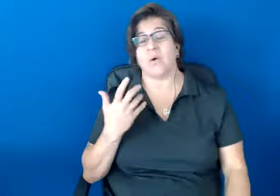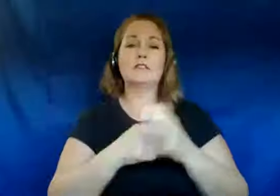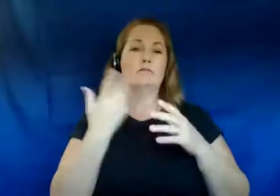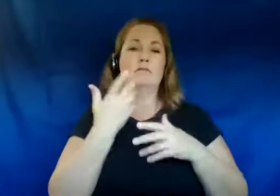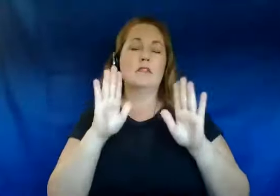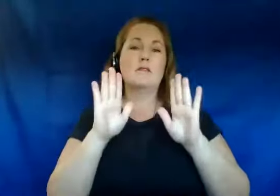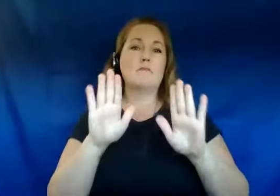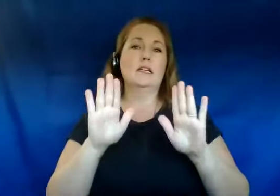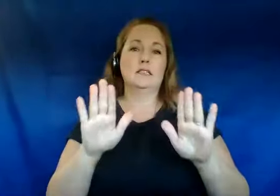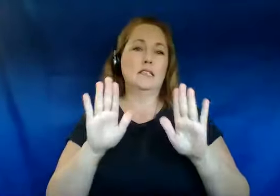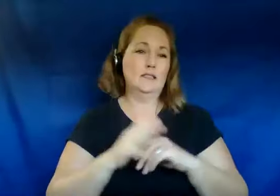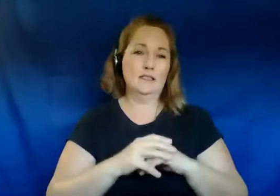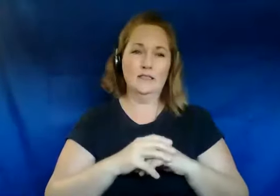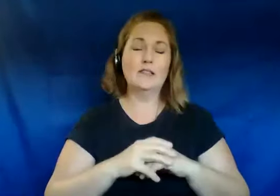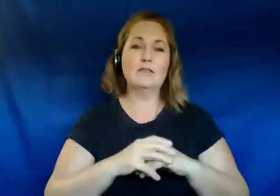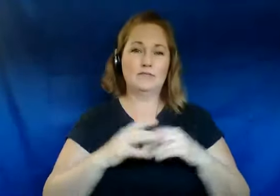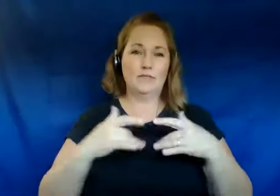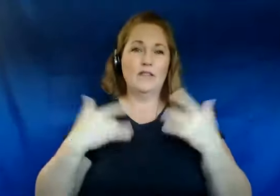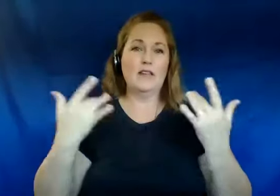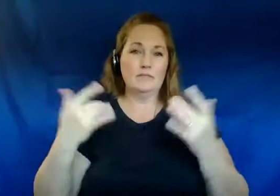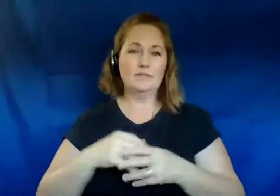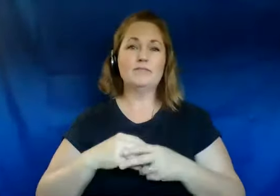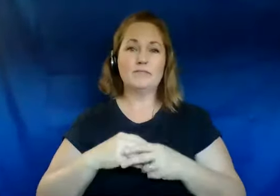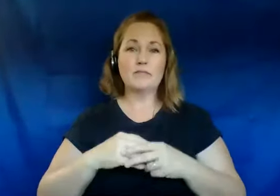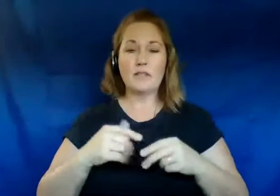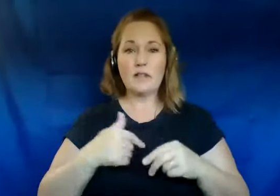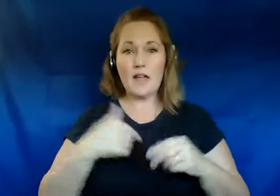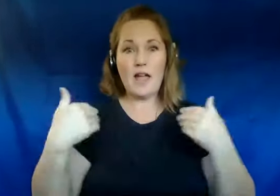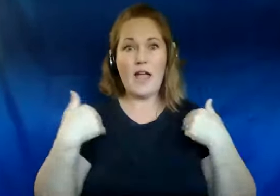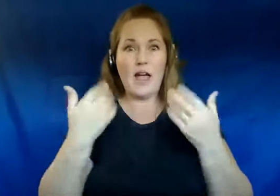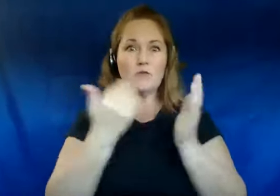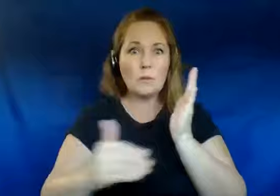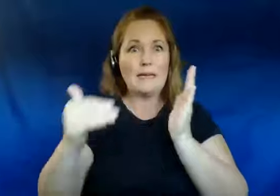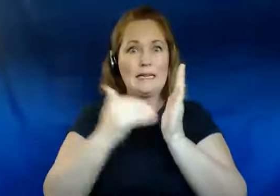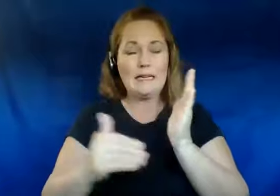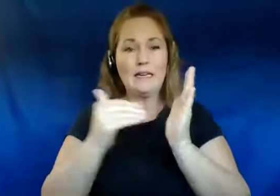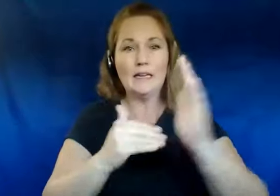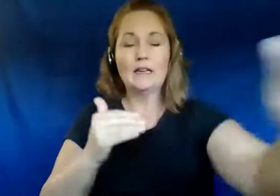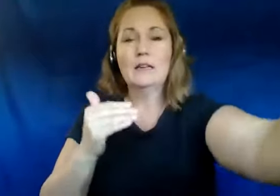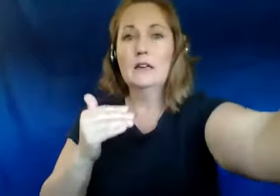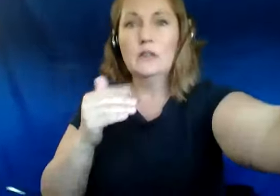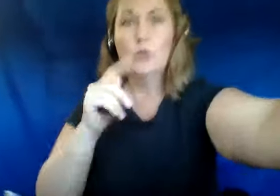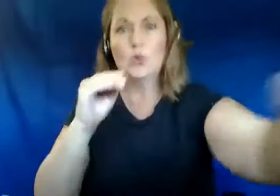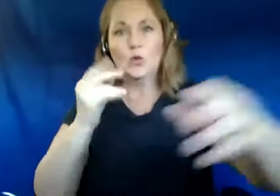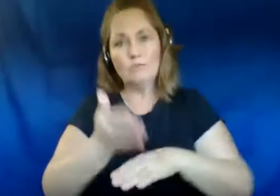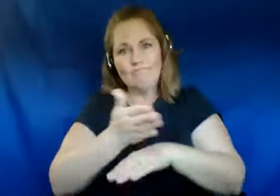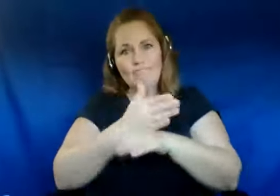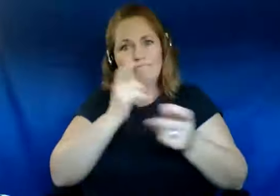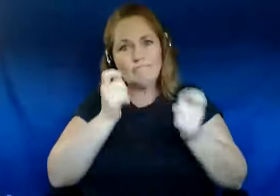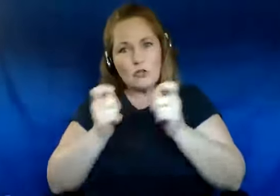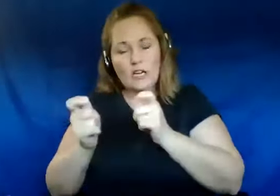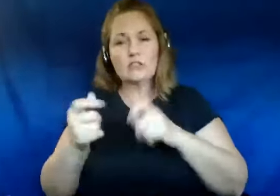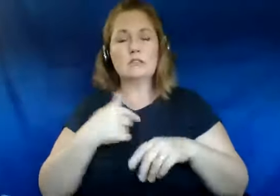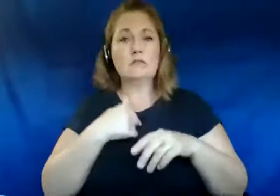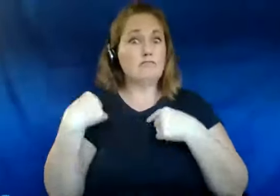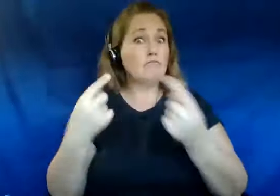amazing event. And I've had such a repeat for correction because I've been a wonderful grandma. And